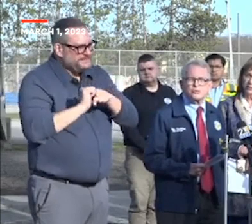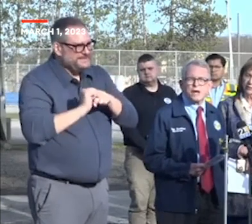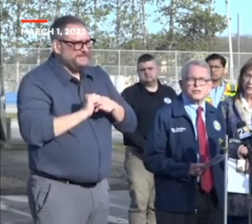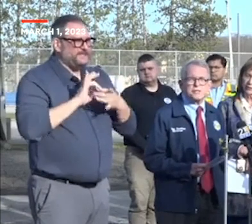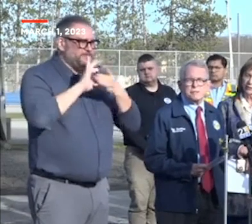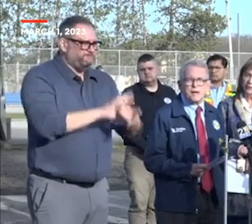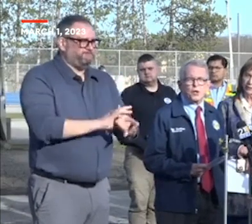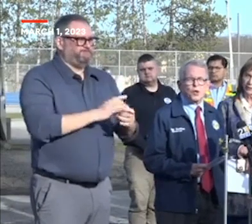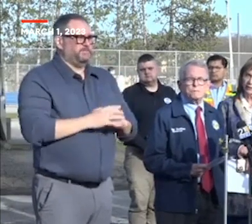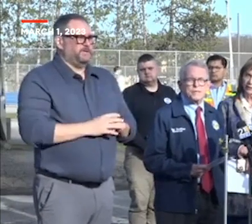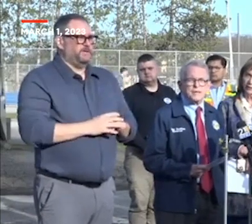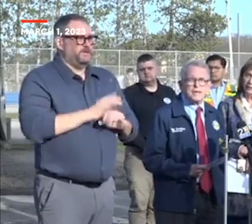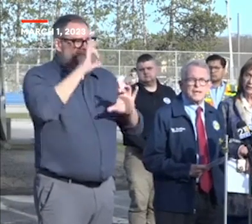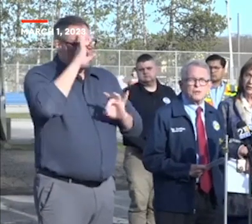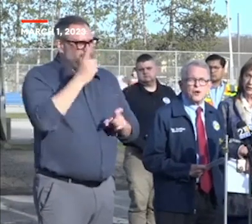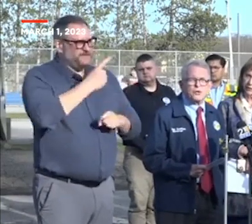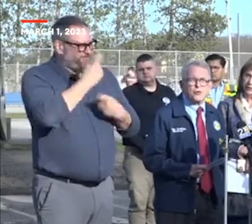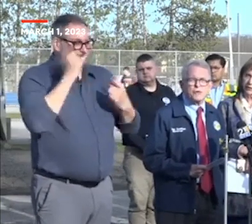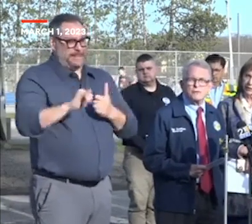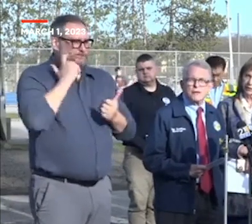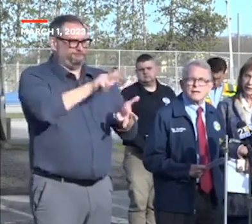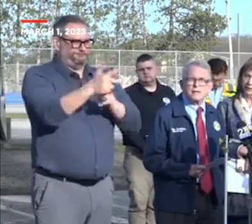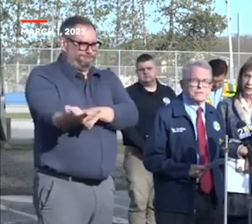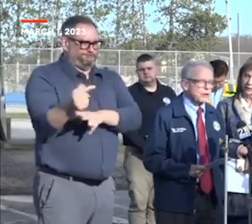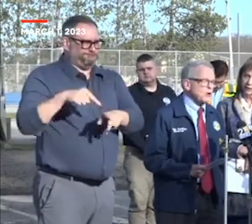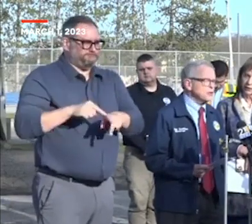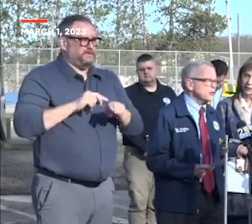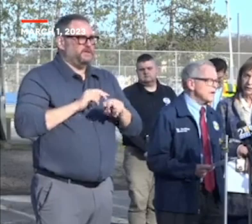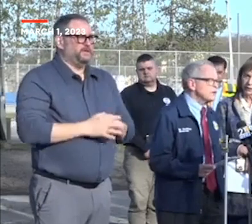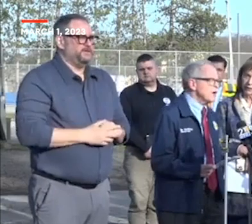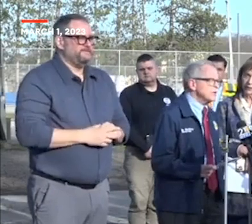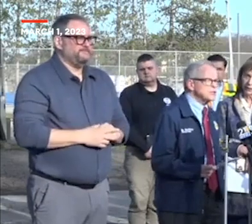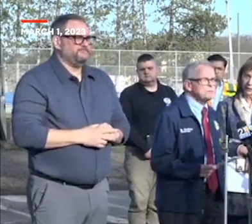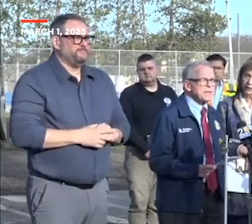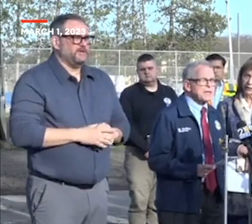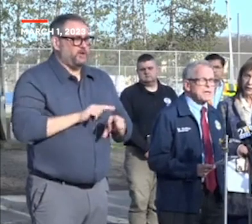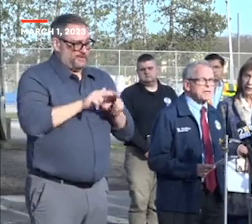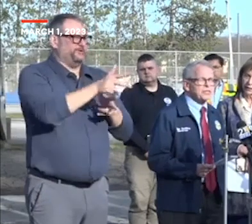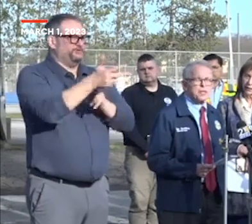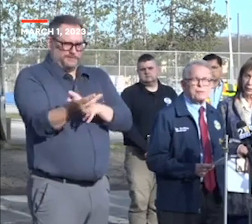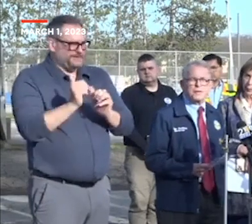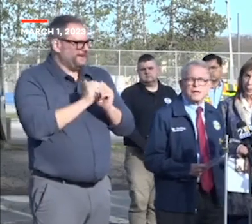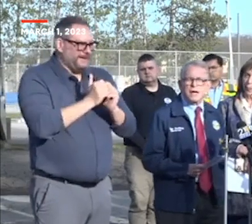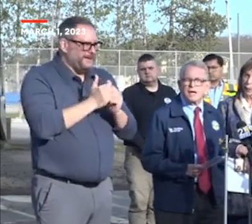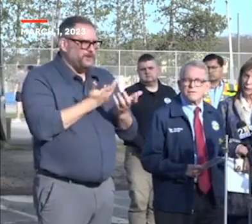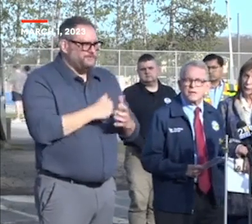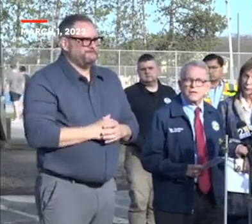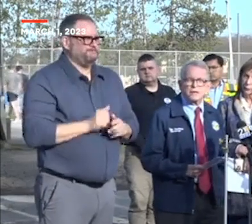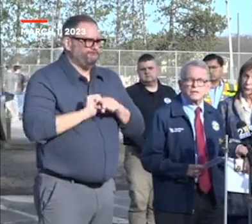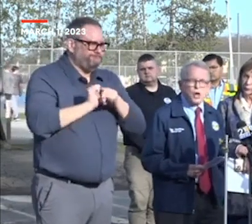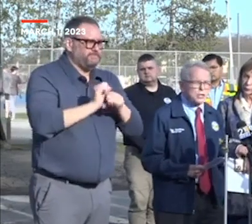to tragedies that might occur, in regard to train derailments. This is something that I